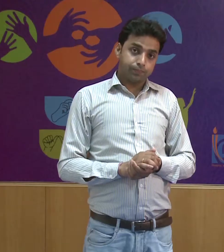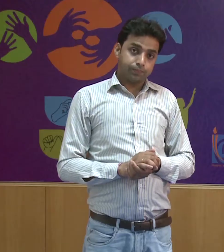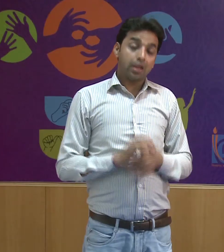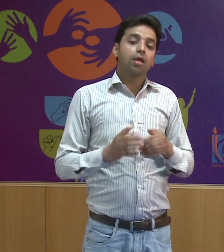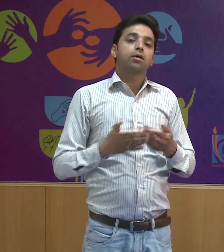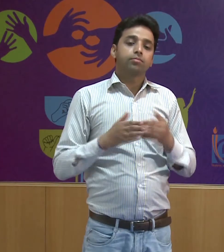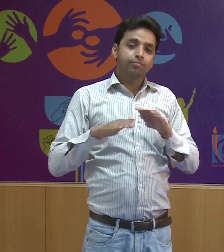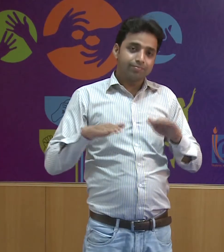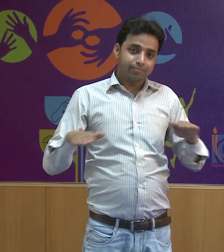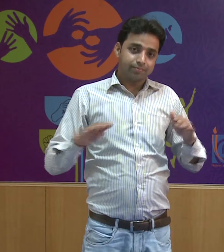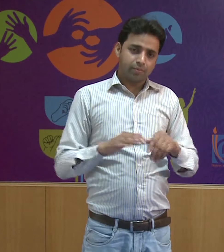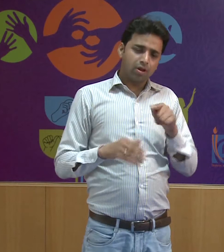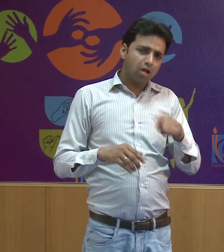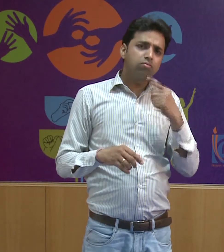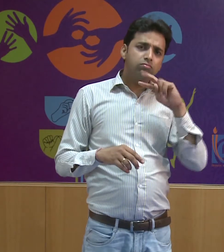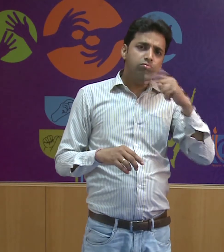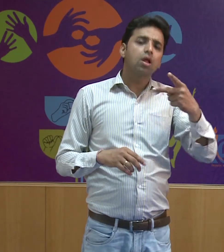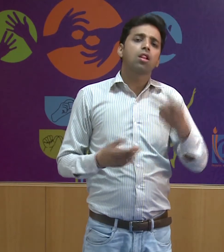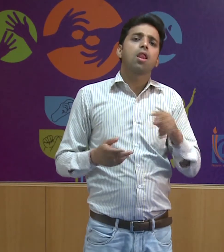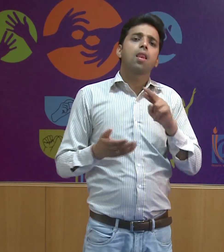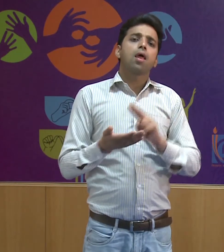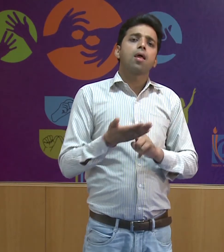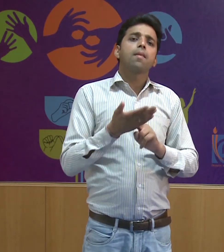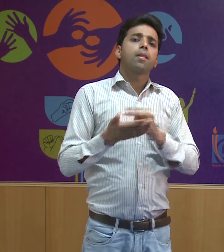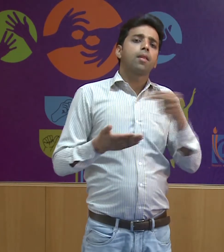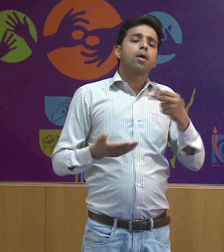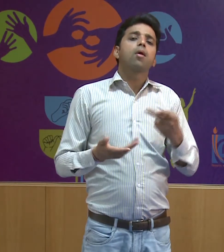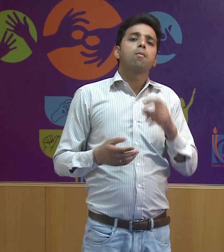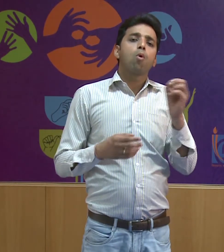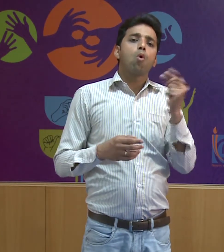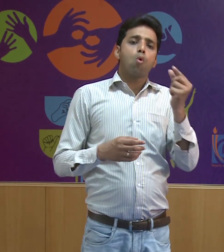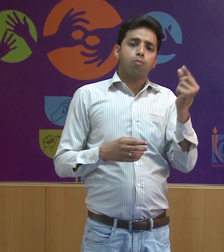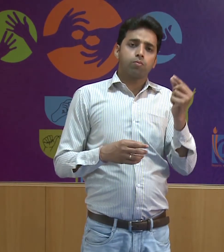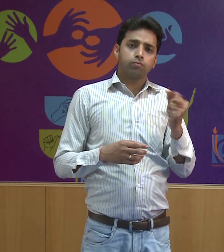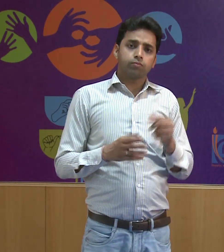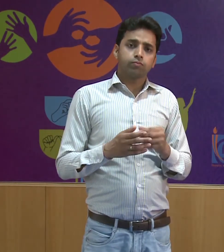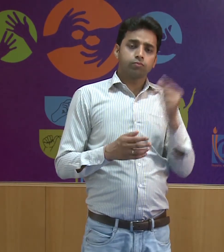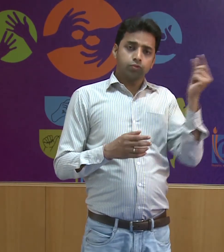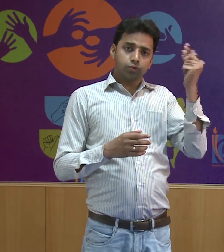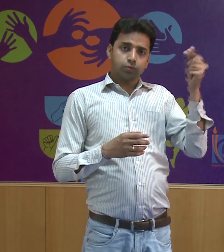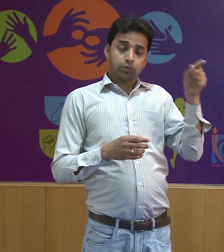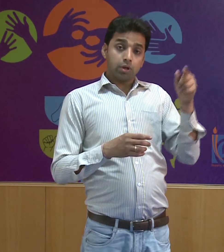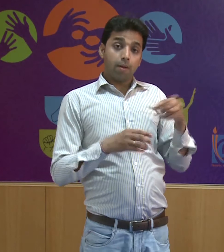Learners, can you tell the name of the open university that provides higher education in the